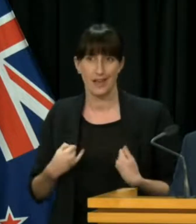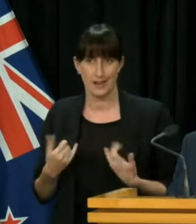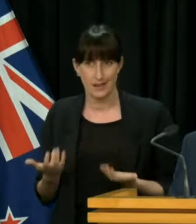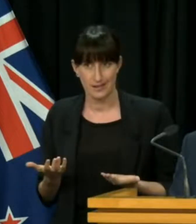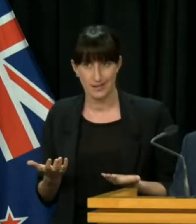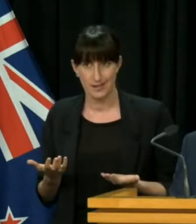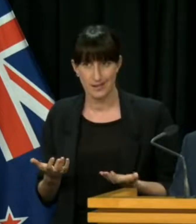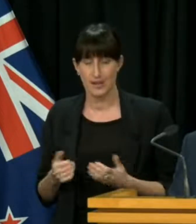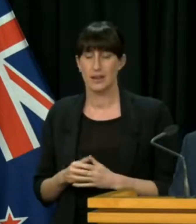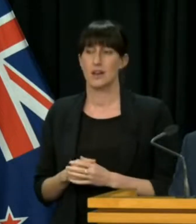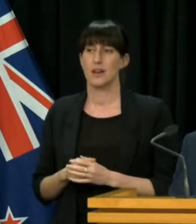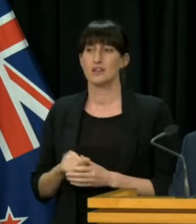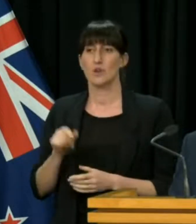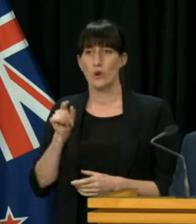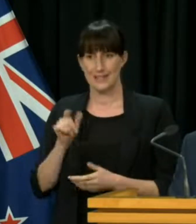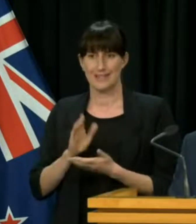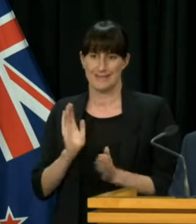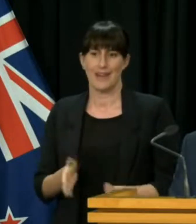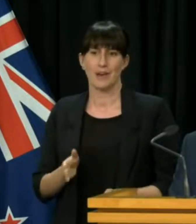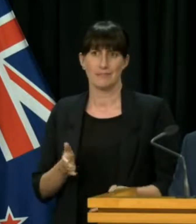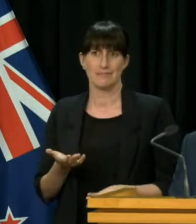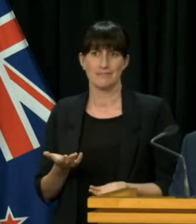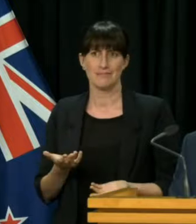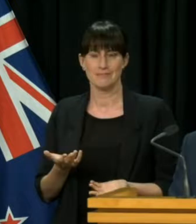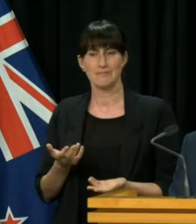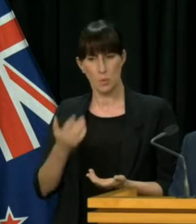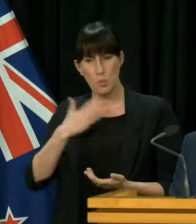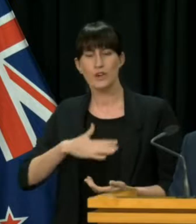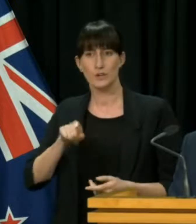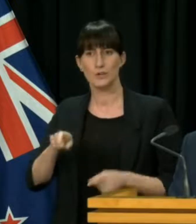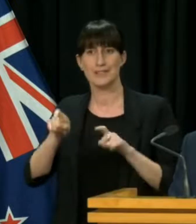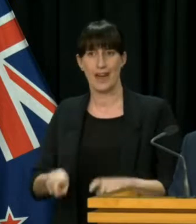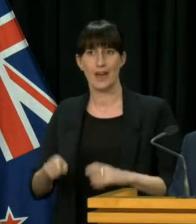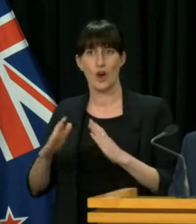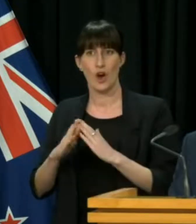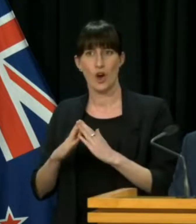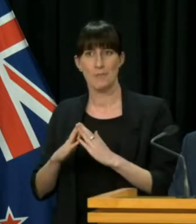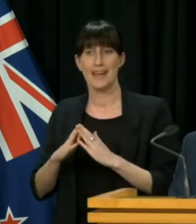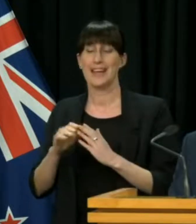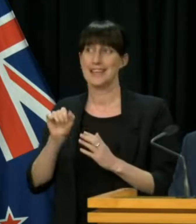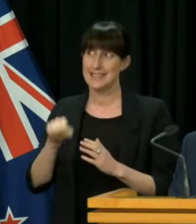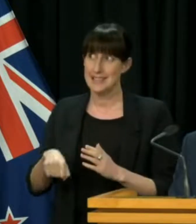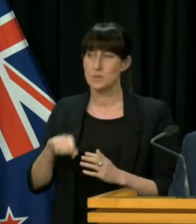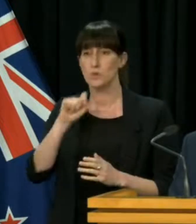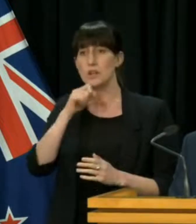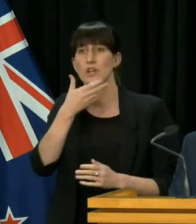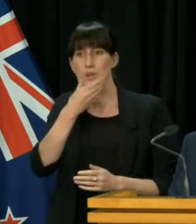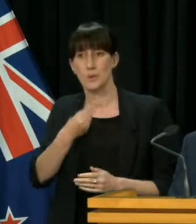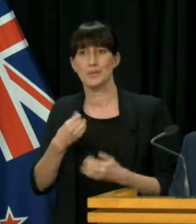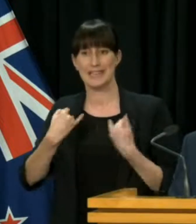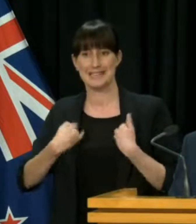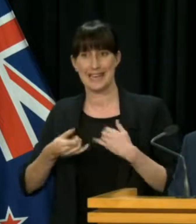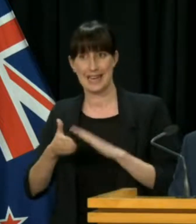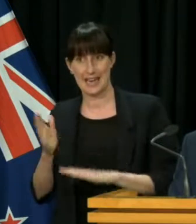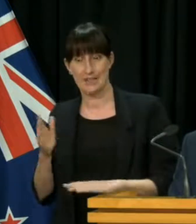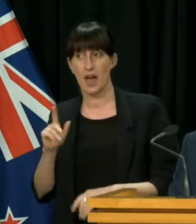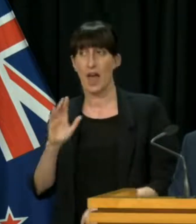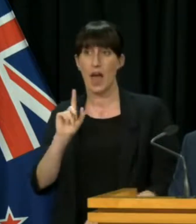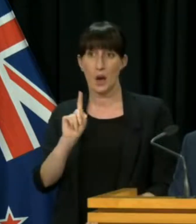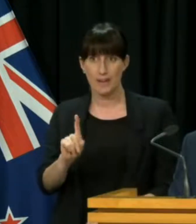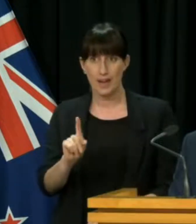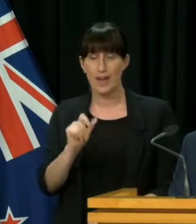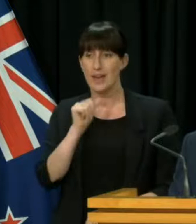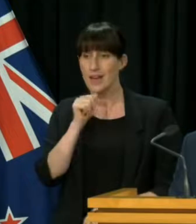that's a scenario where we do want people to stay home. And yes, that will be a call on their sick leave. However, if they fall into the category of needing to stay home